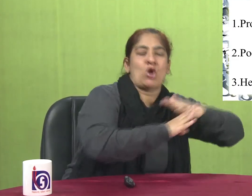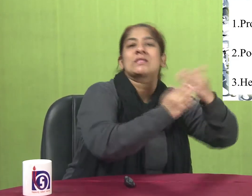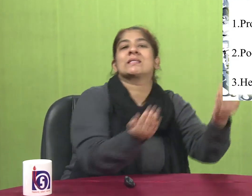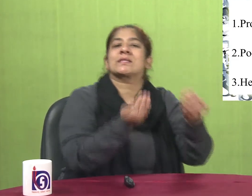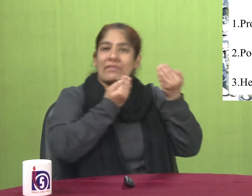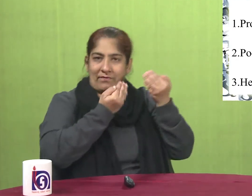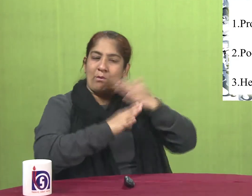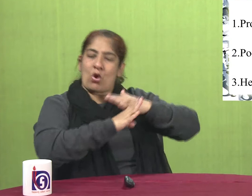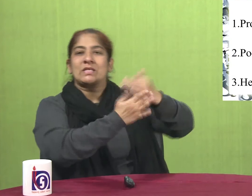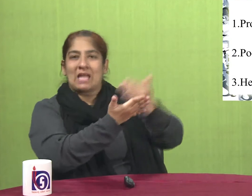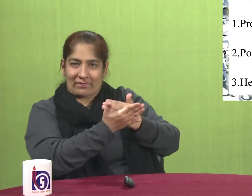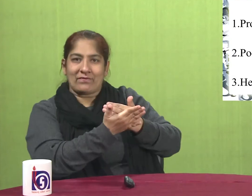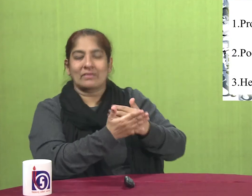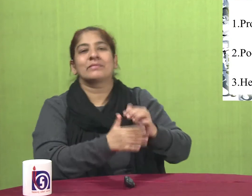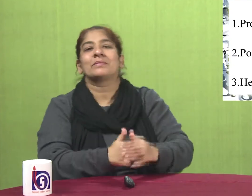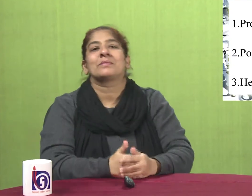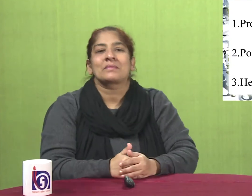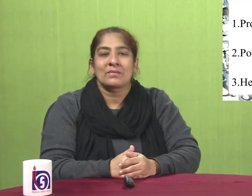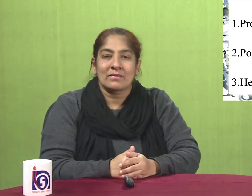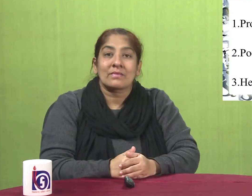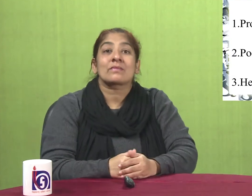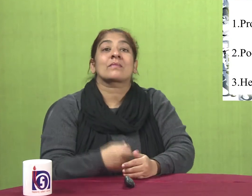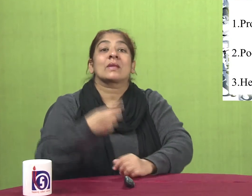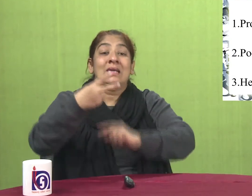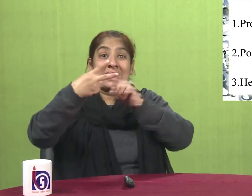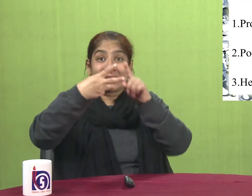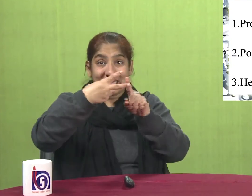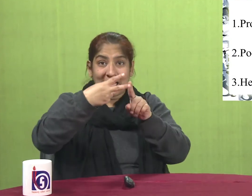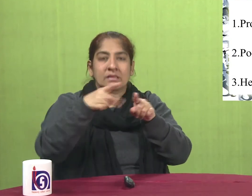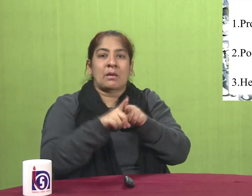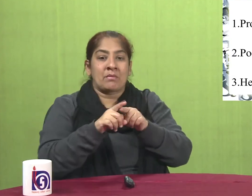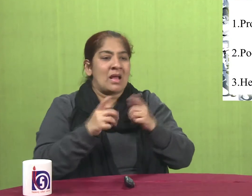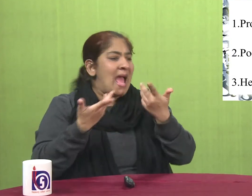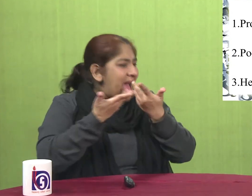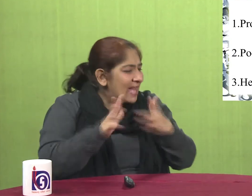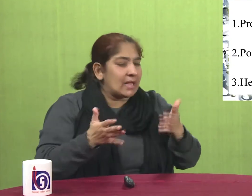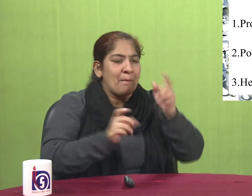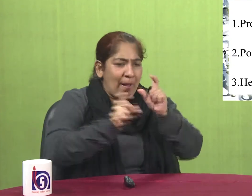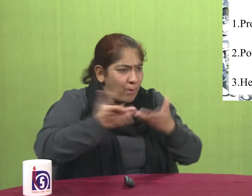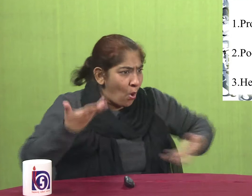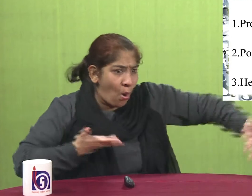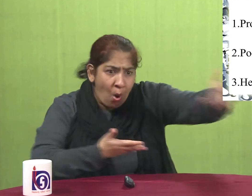There is always protection from any kind of risk. The second is pooling of